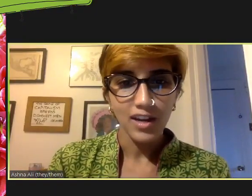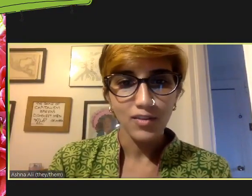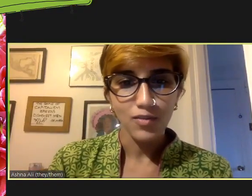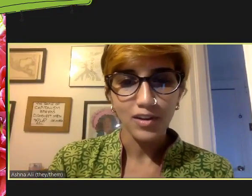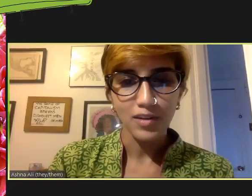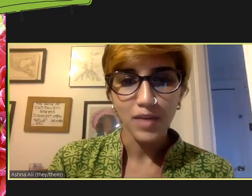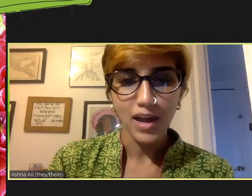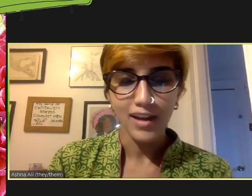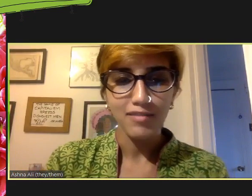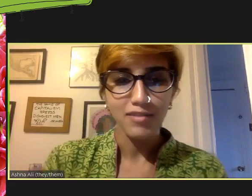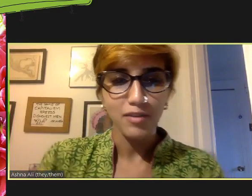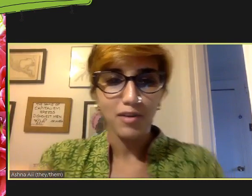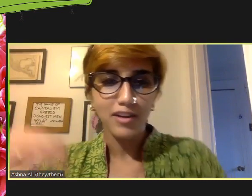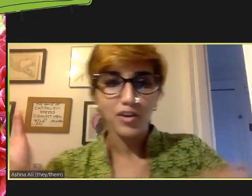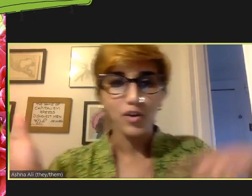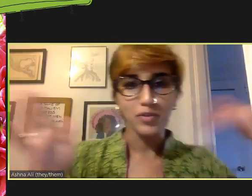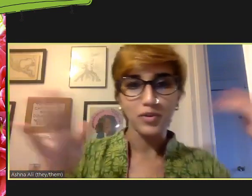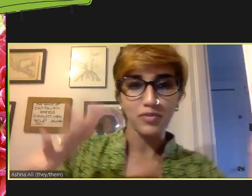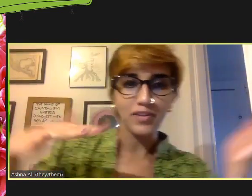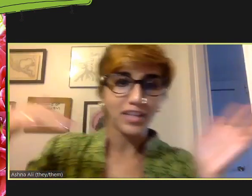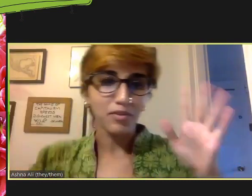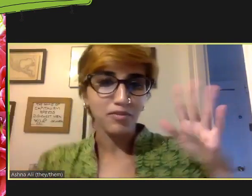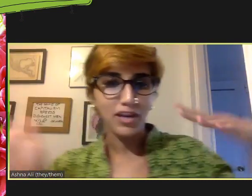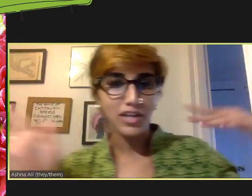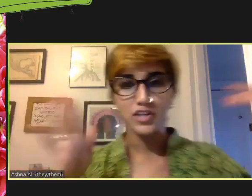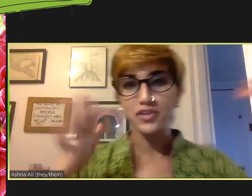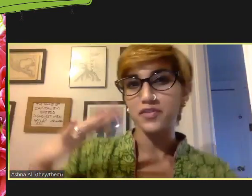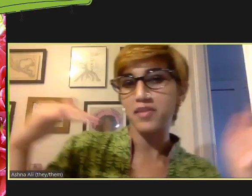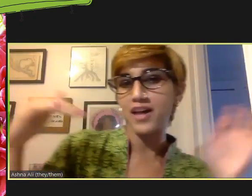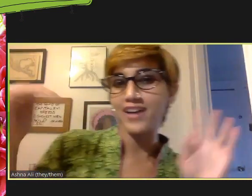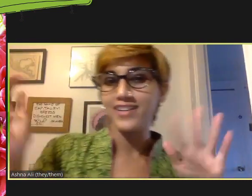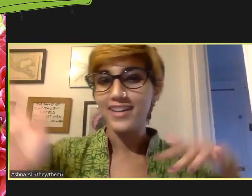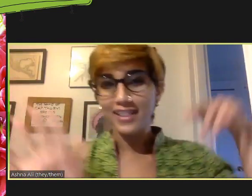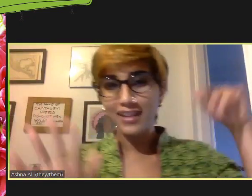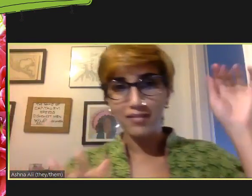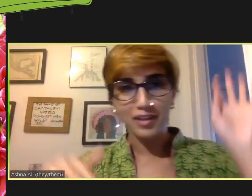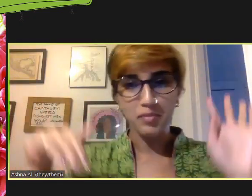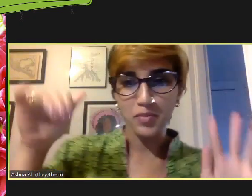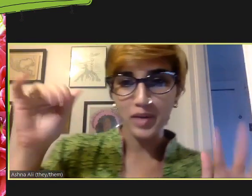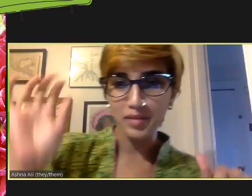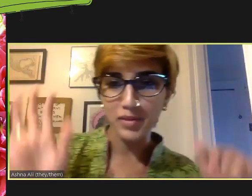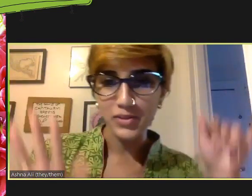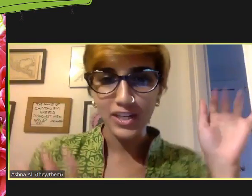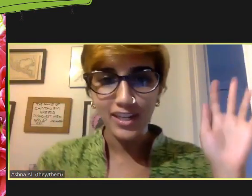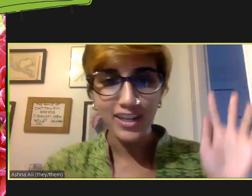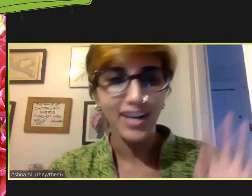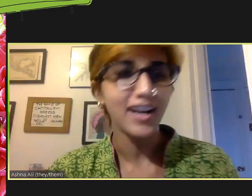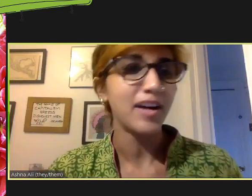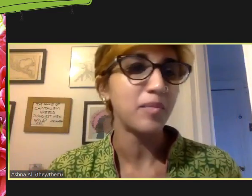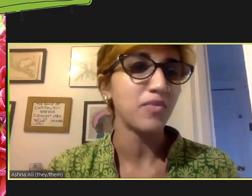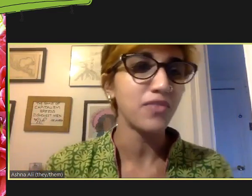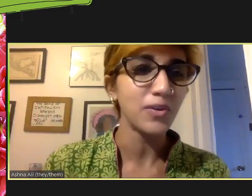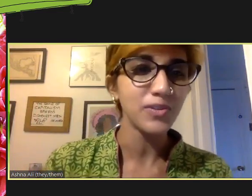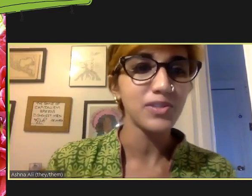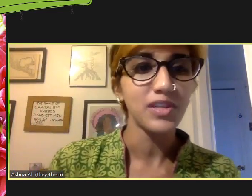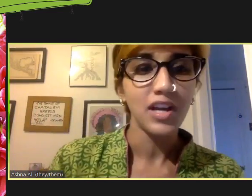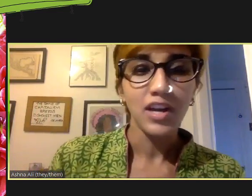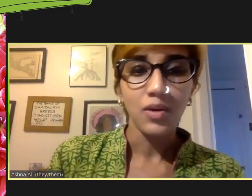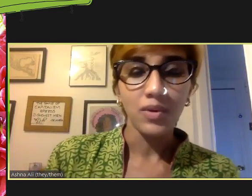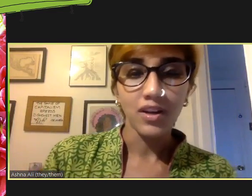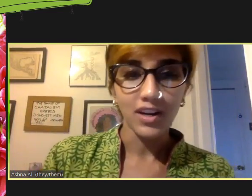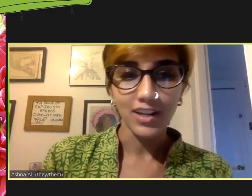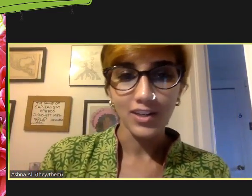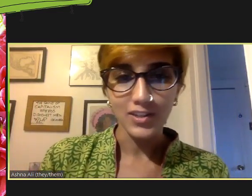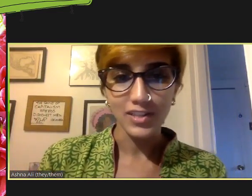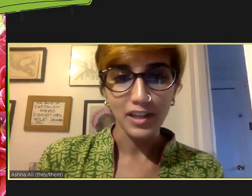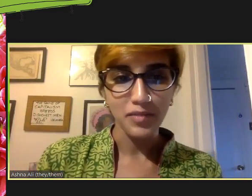All right, welcome back, everyone. Hope you're feeling refreshed from that lovely mermaid music. Folks,